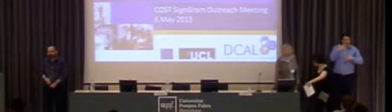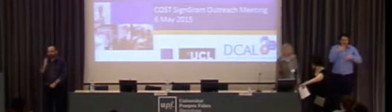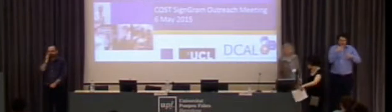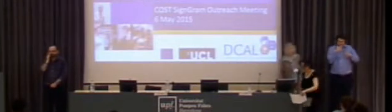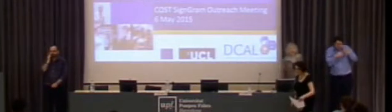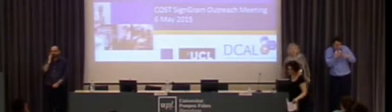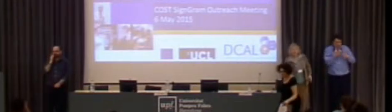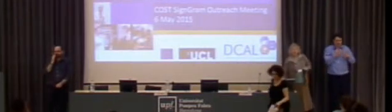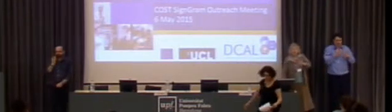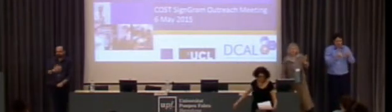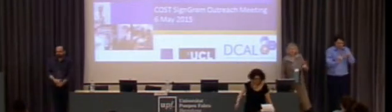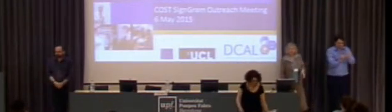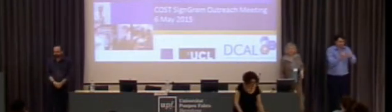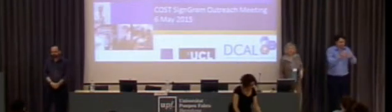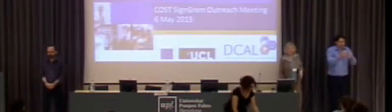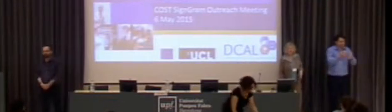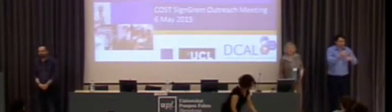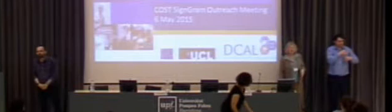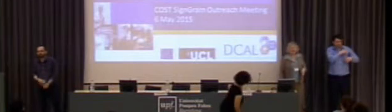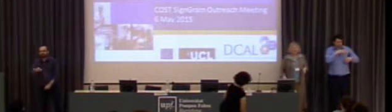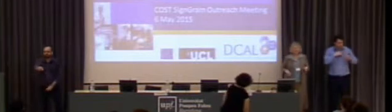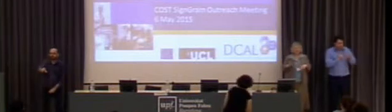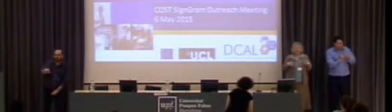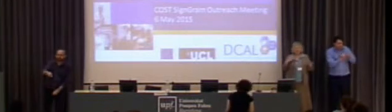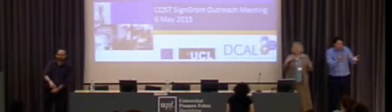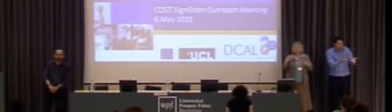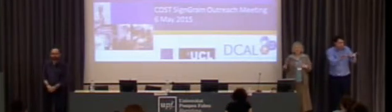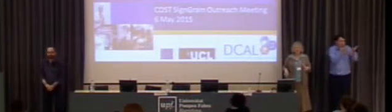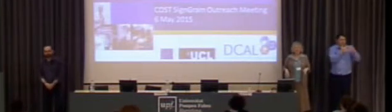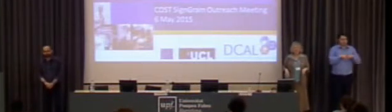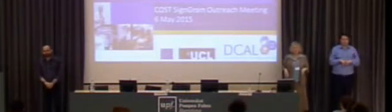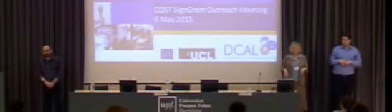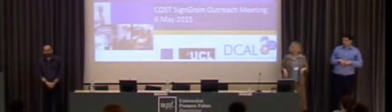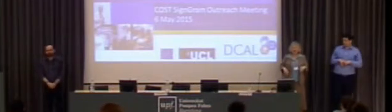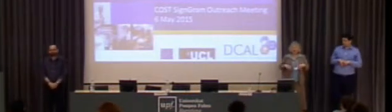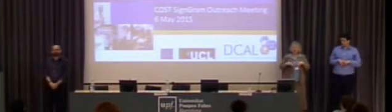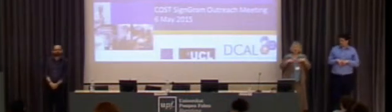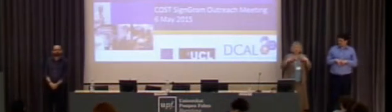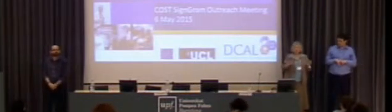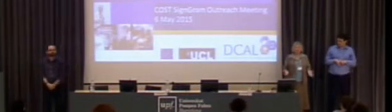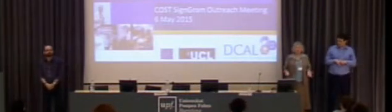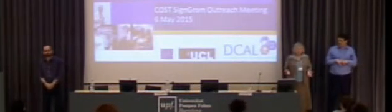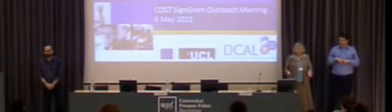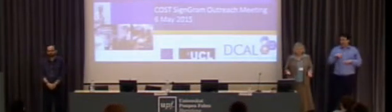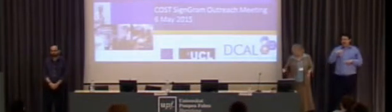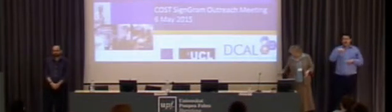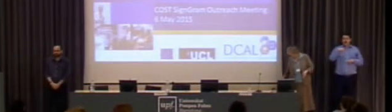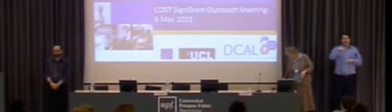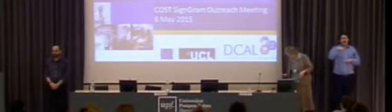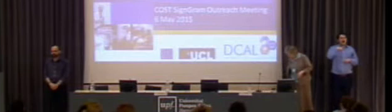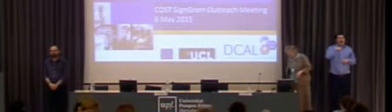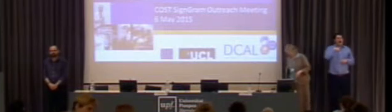Right. Hi. Sorry for the very long title, but I'm going to try to take you through what I think is one of the most